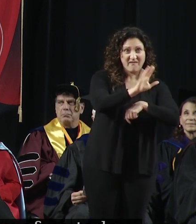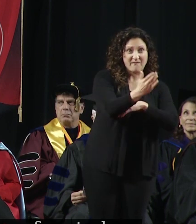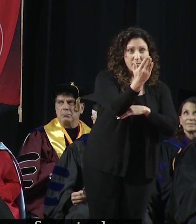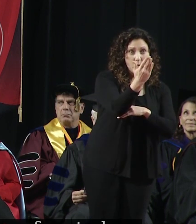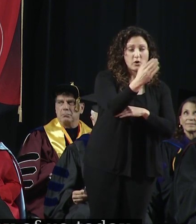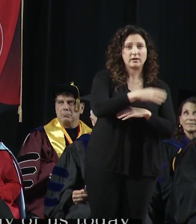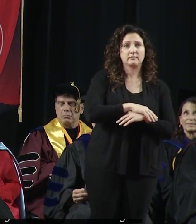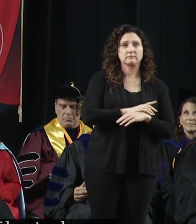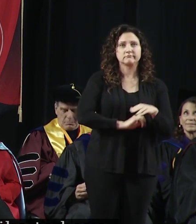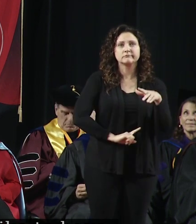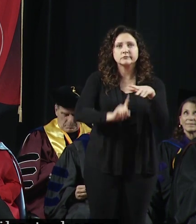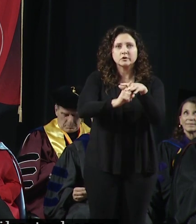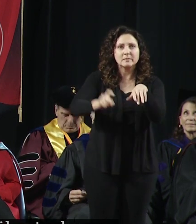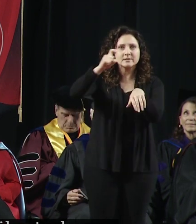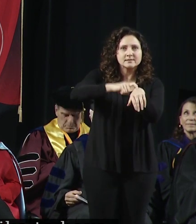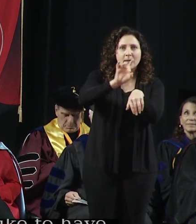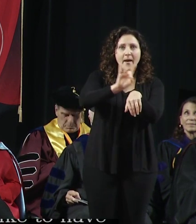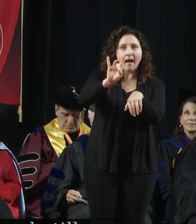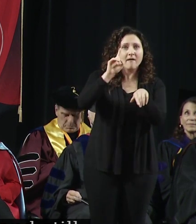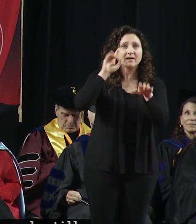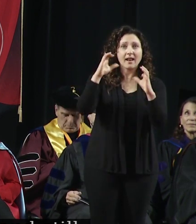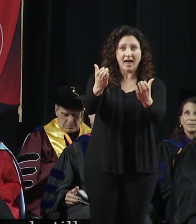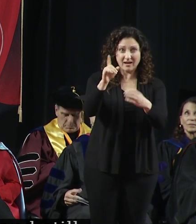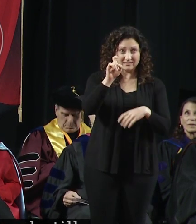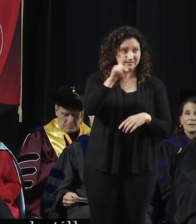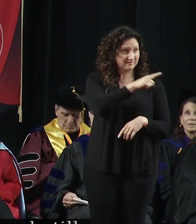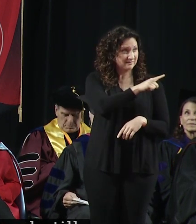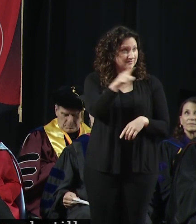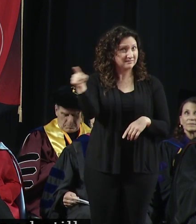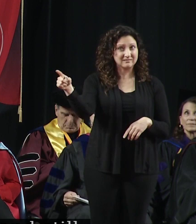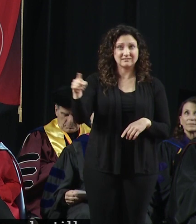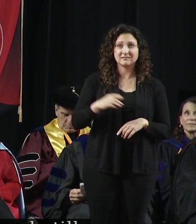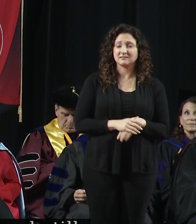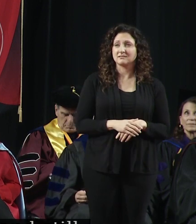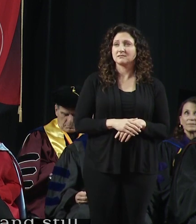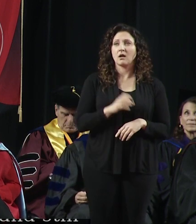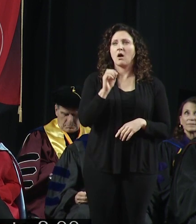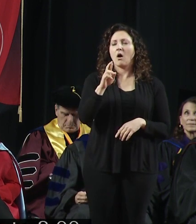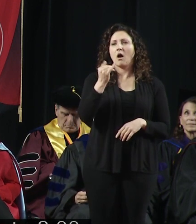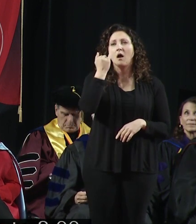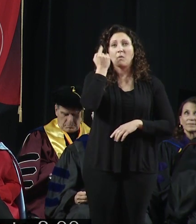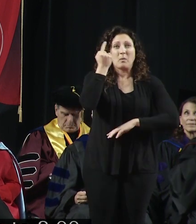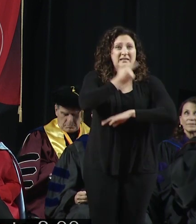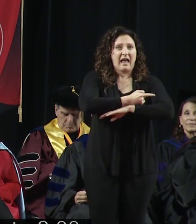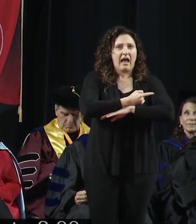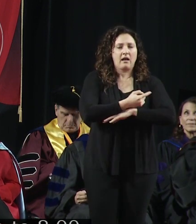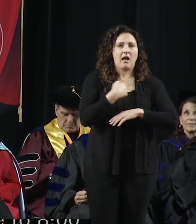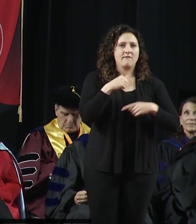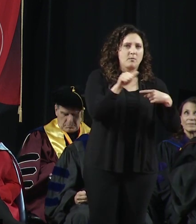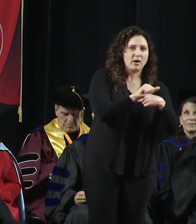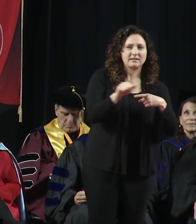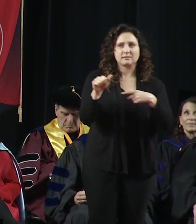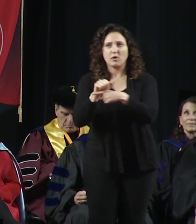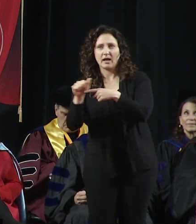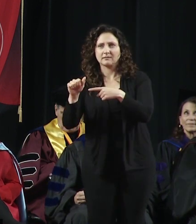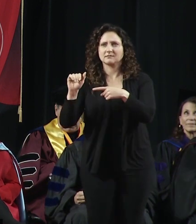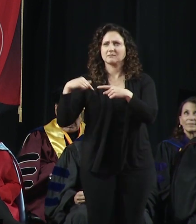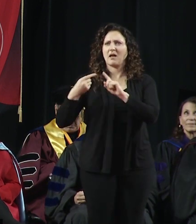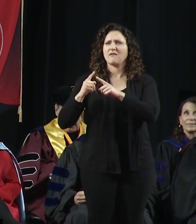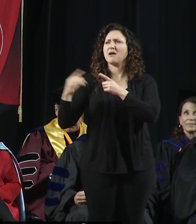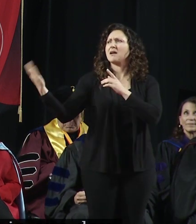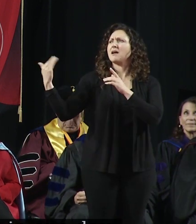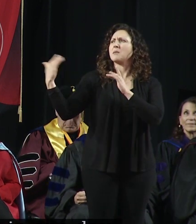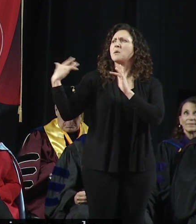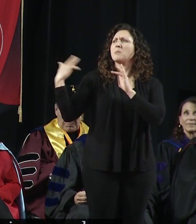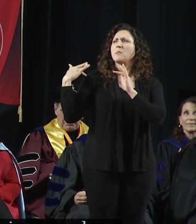still must make it on time to an 8 a.m. class right after. Or having 2 practices in one day and your friends call you boring because all you